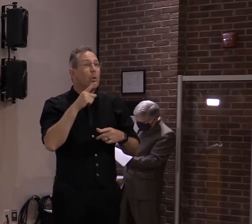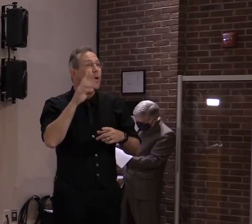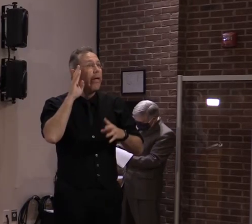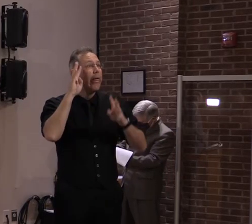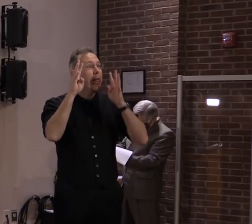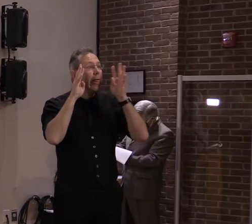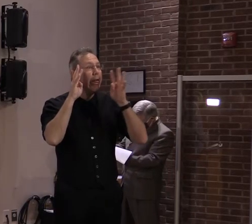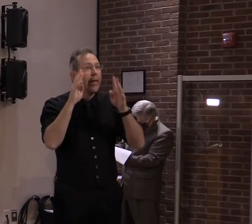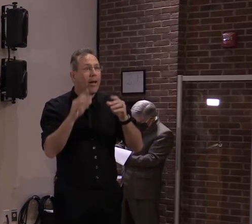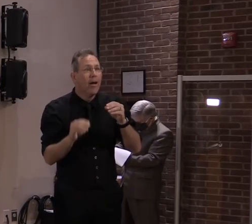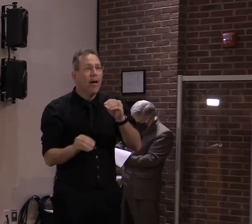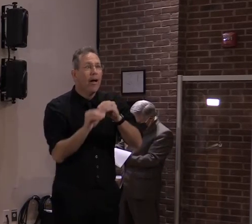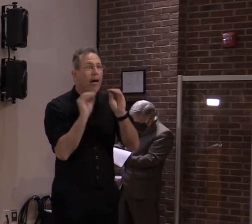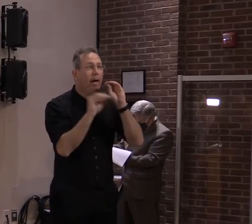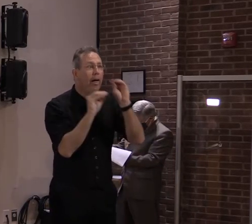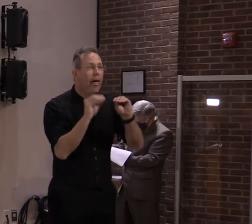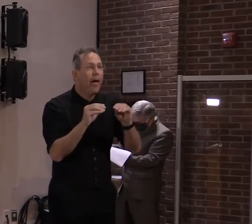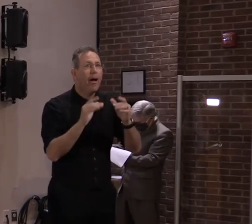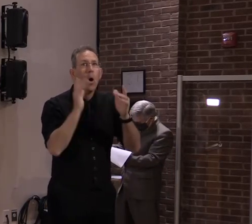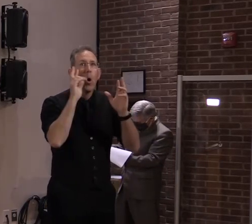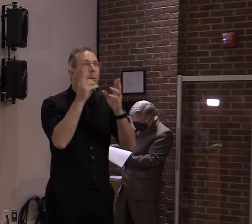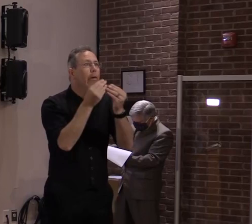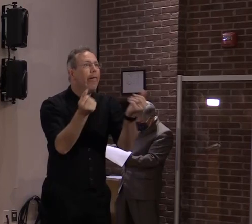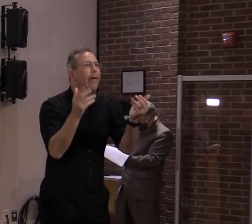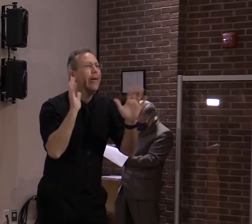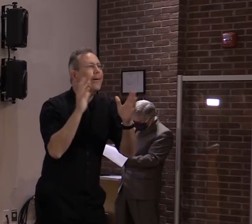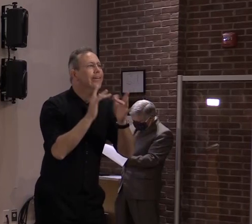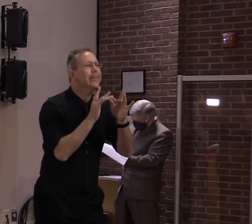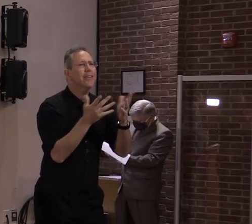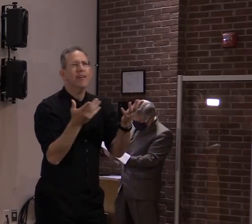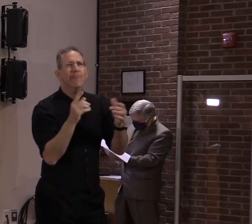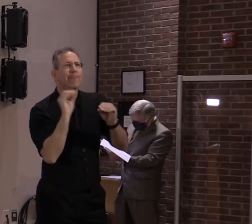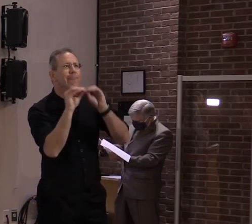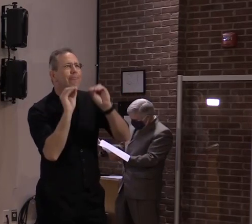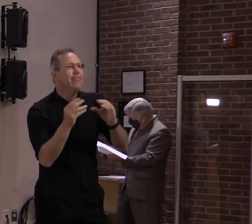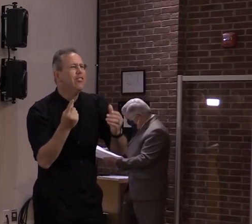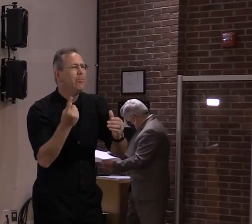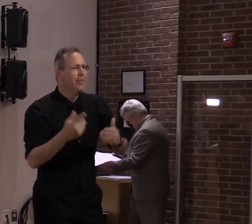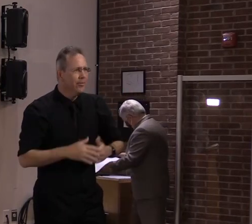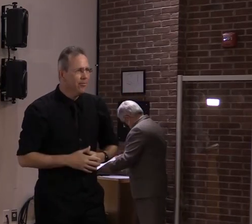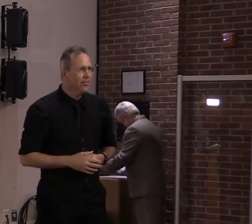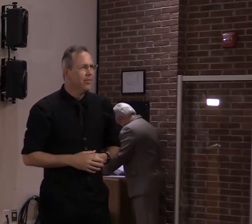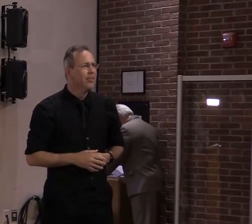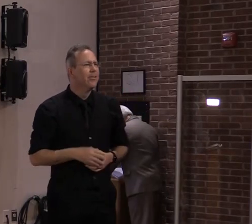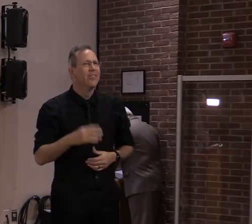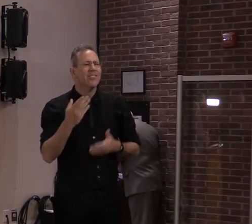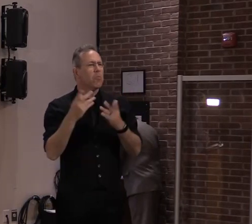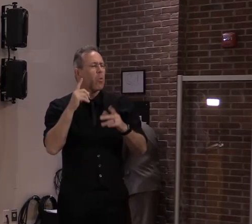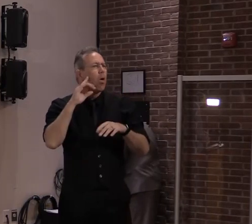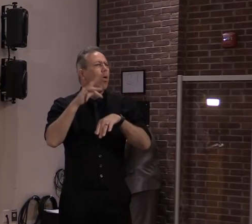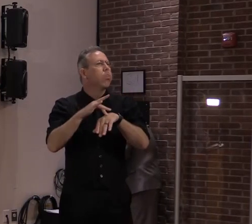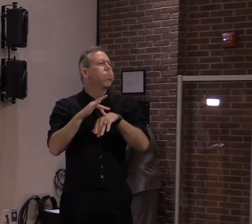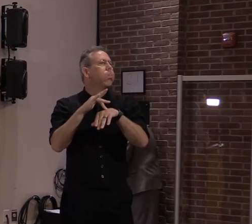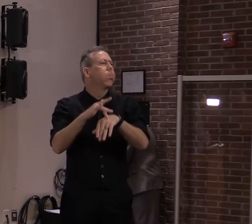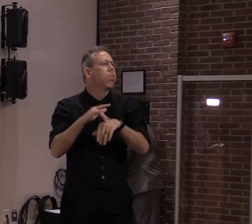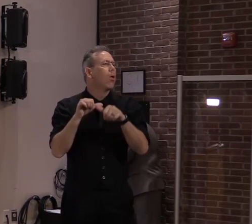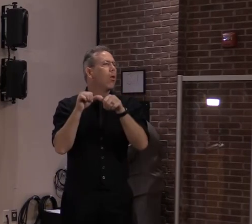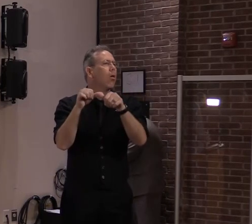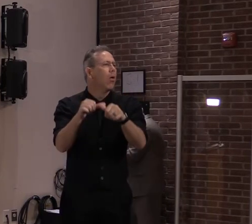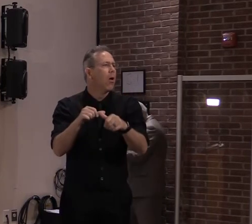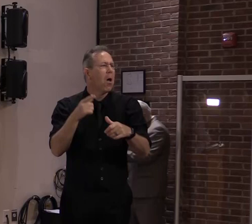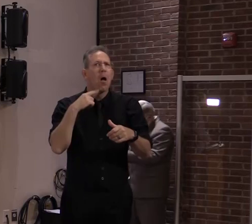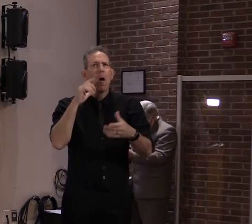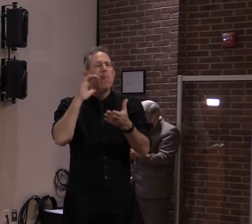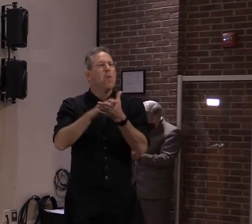individual is focused on what they've read, it's very, very challenging. And they may not be the